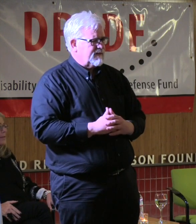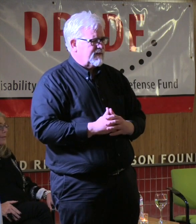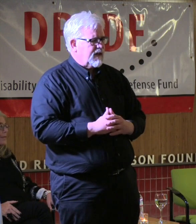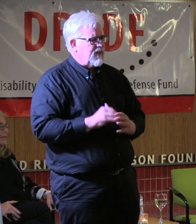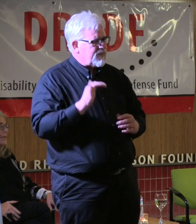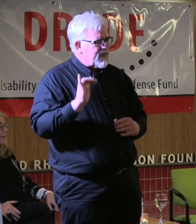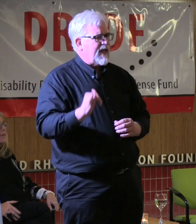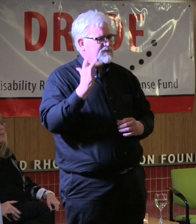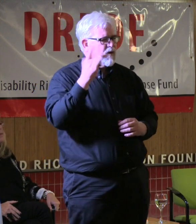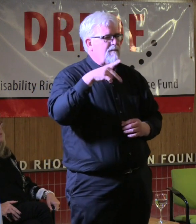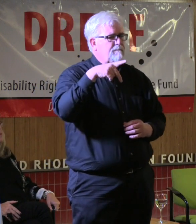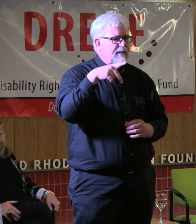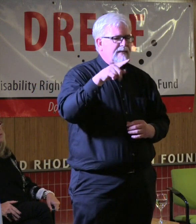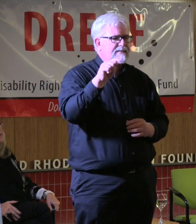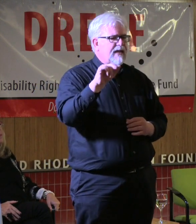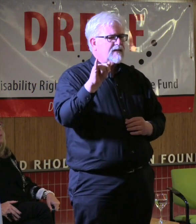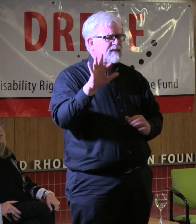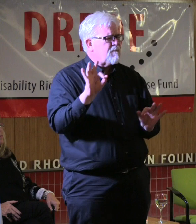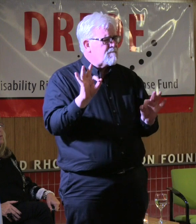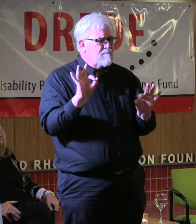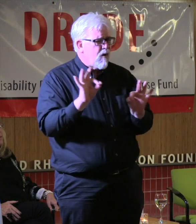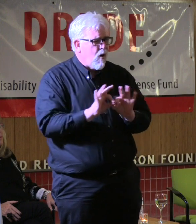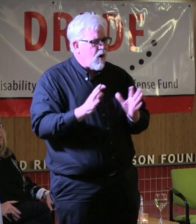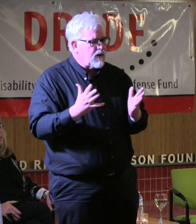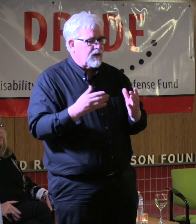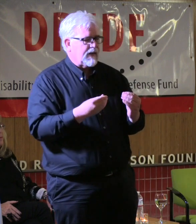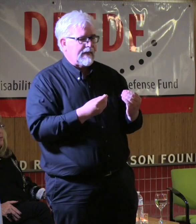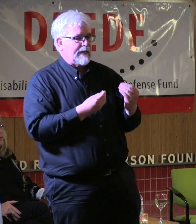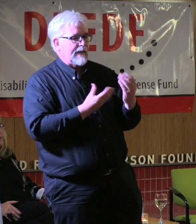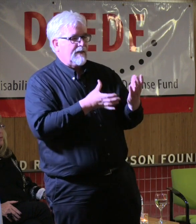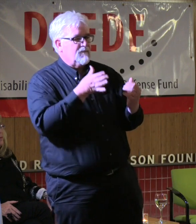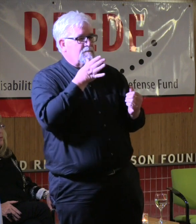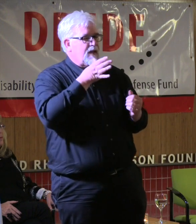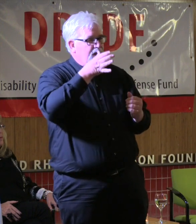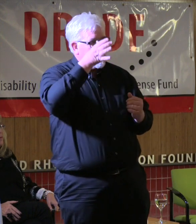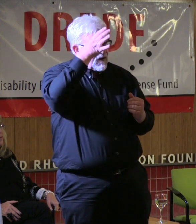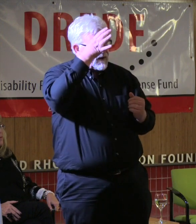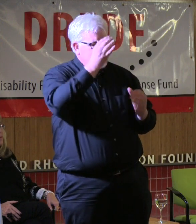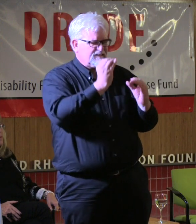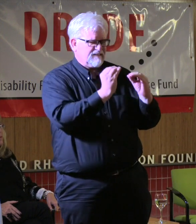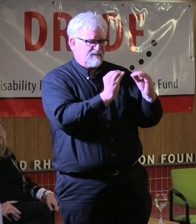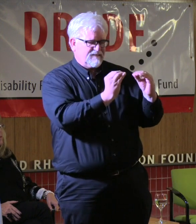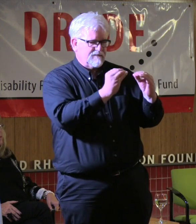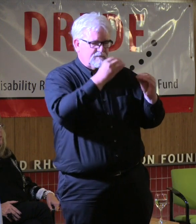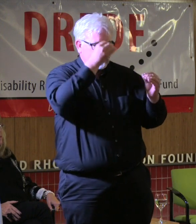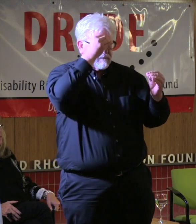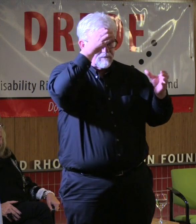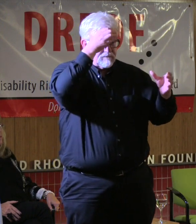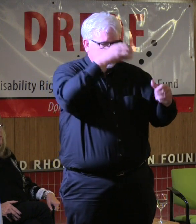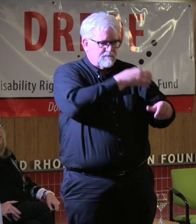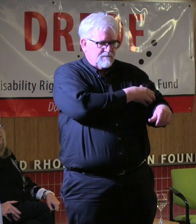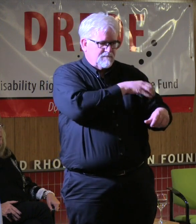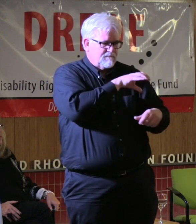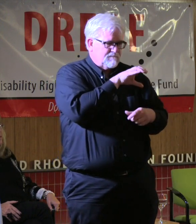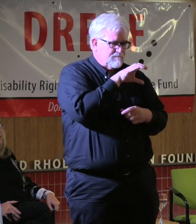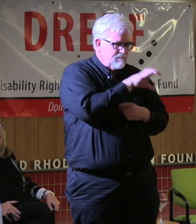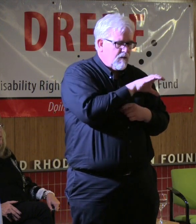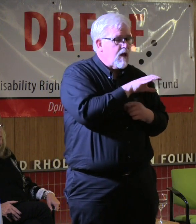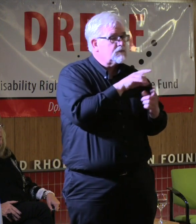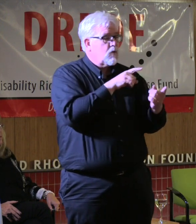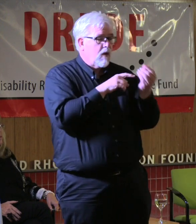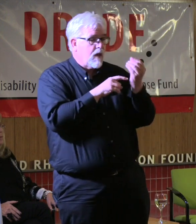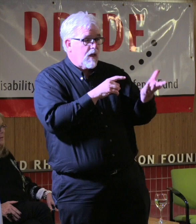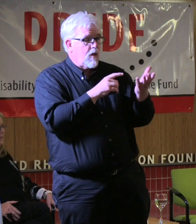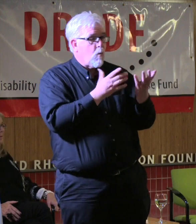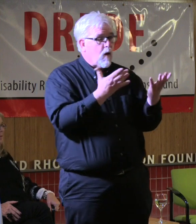And that's why the PTICs are so important, to give these young parents not only the information and the